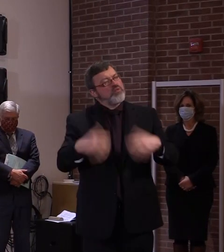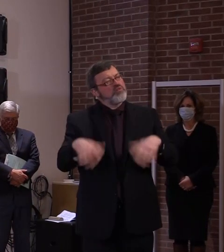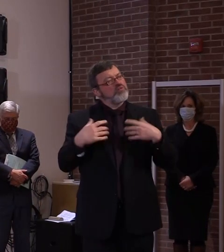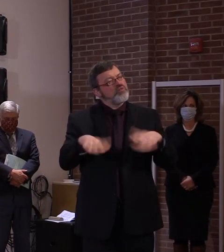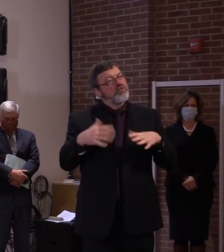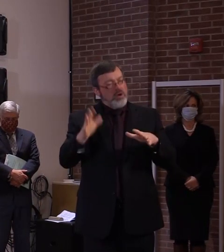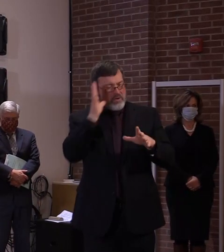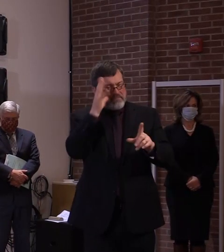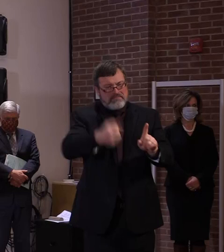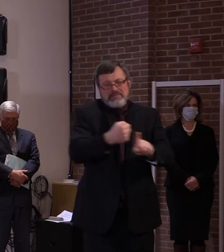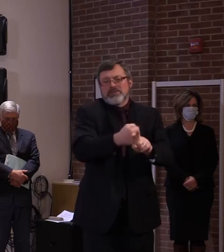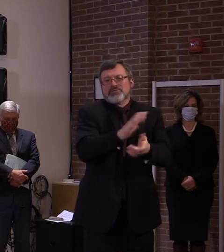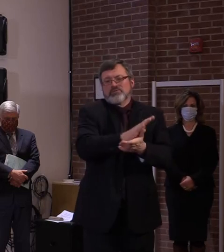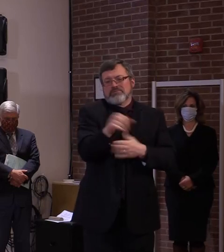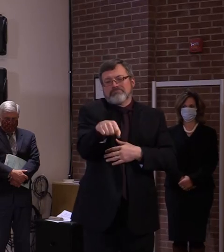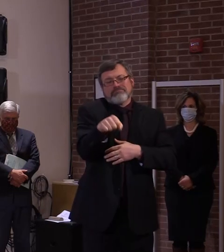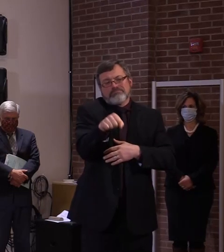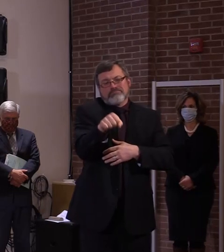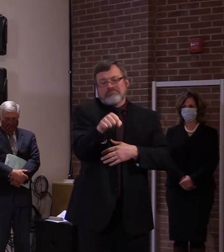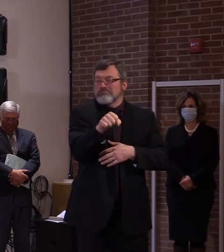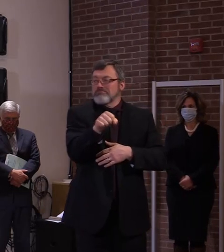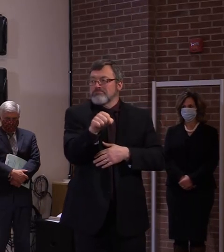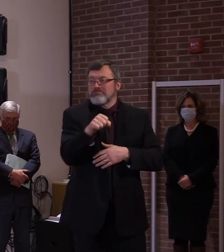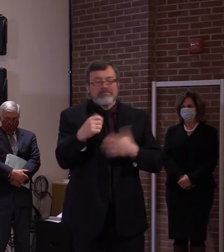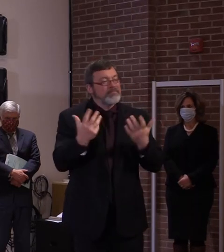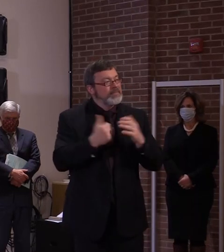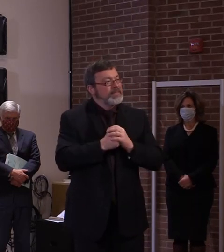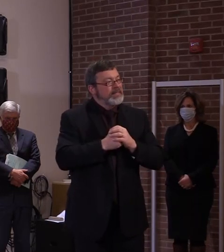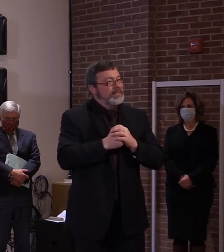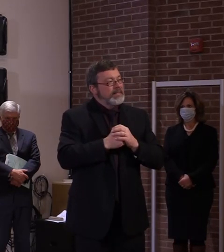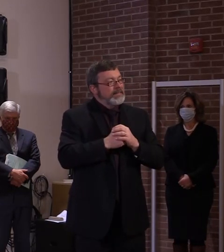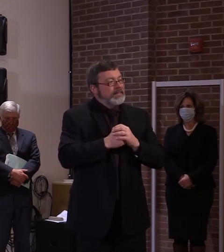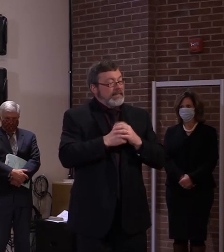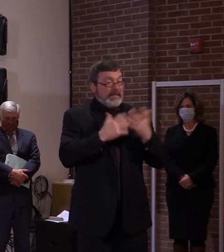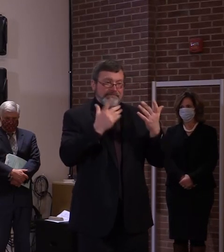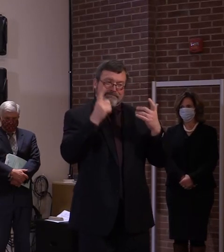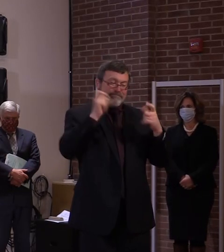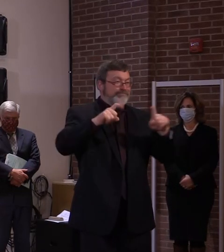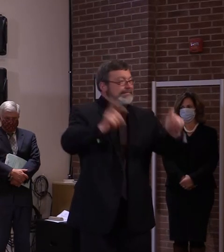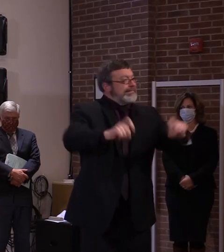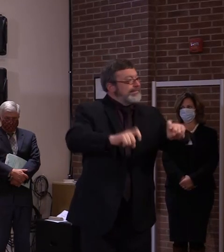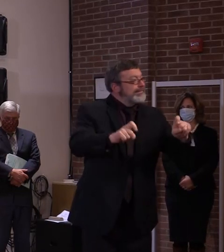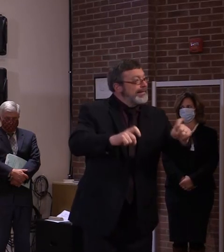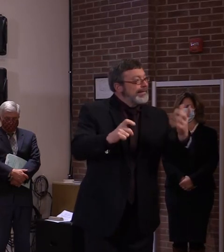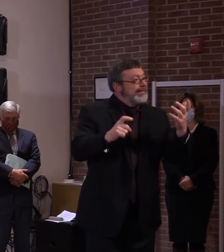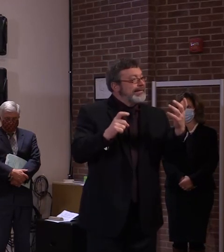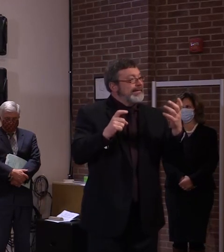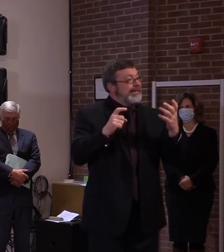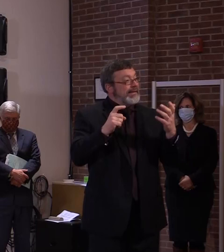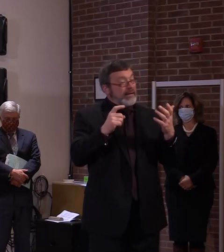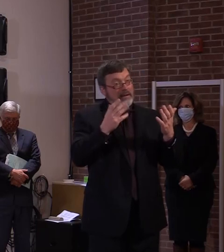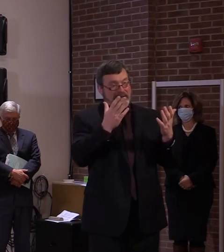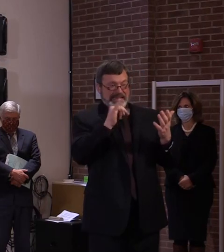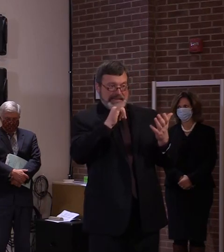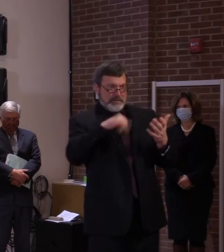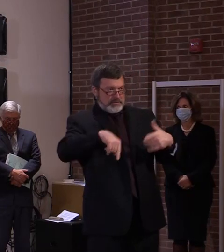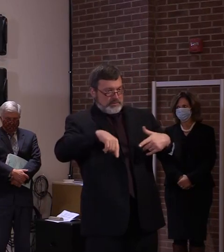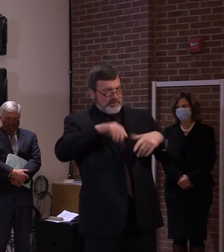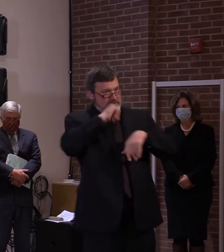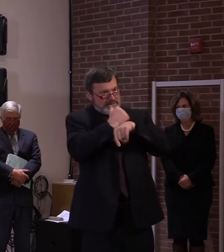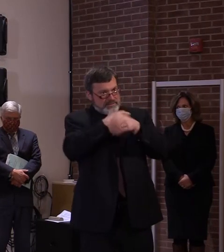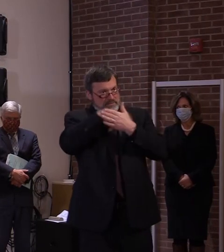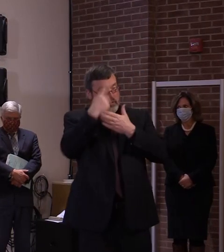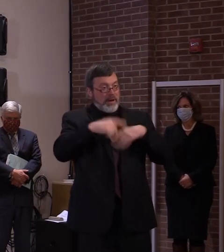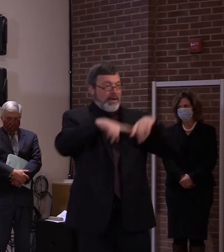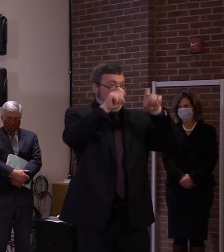expanded capacity to do screening testing in the community as opposed to just in schools in the form of test to stay. But good question, but from a